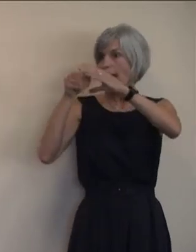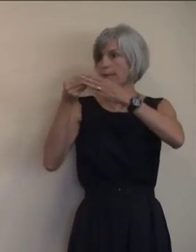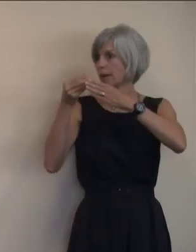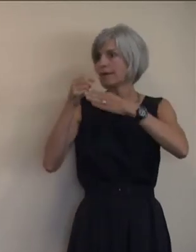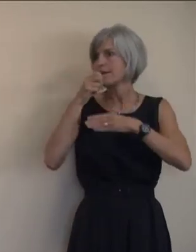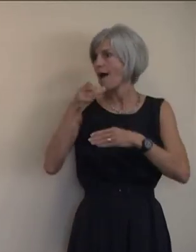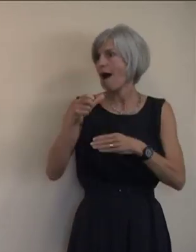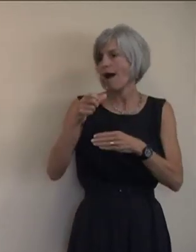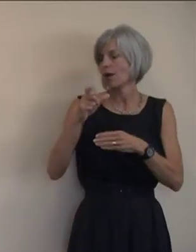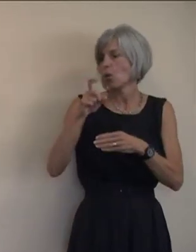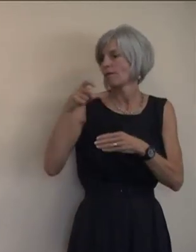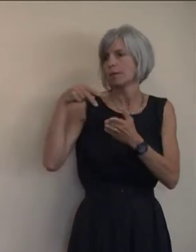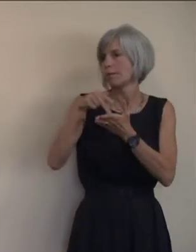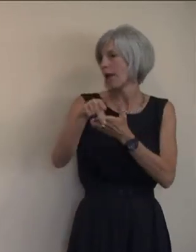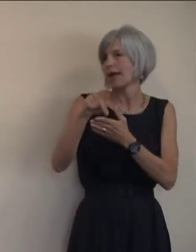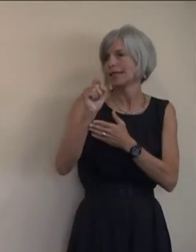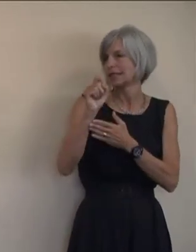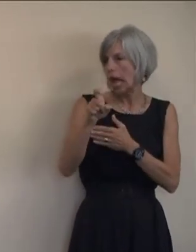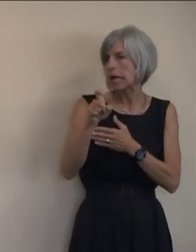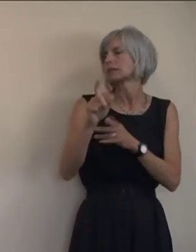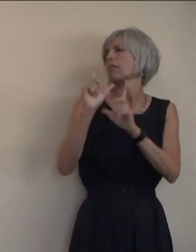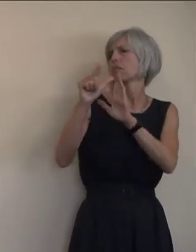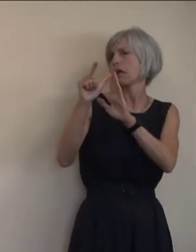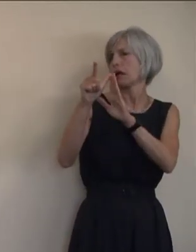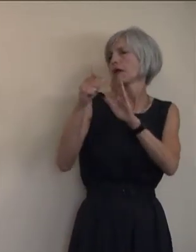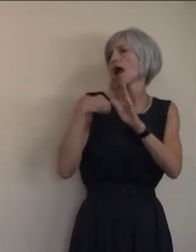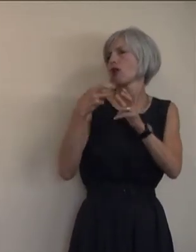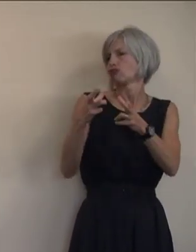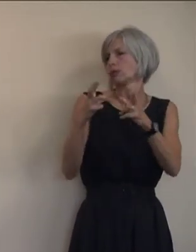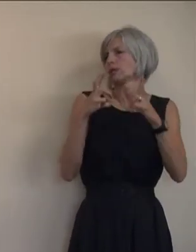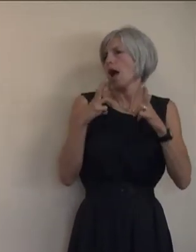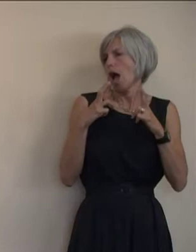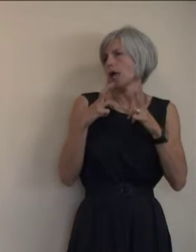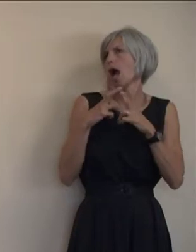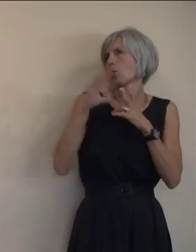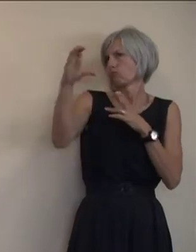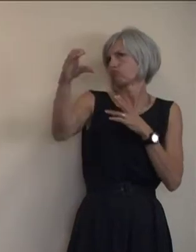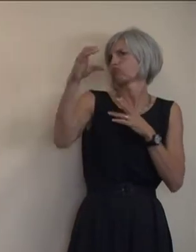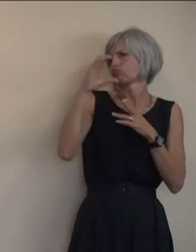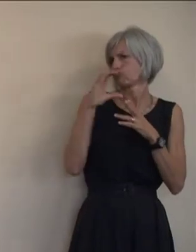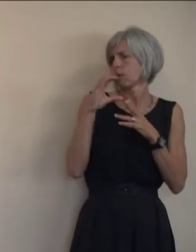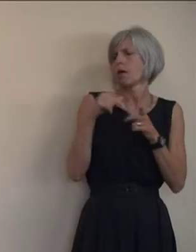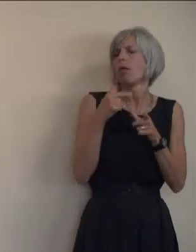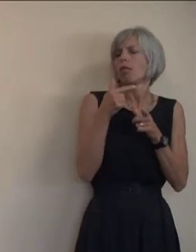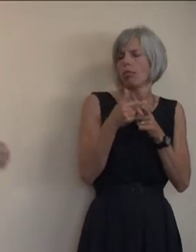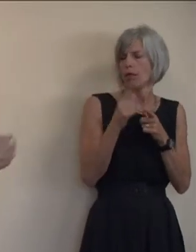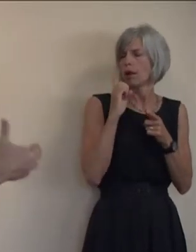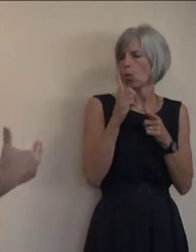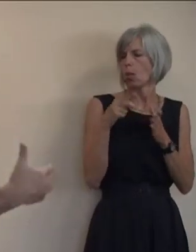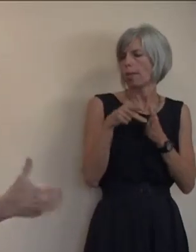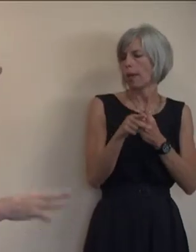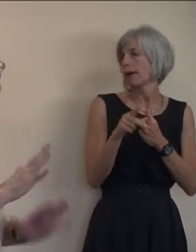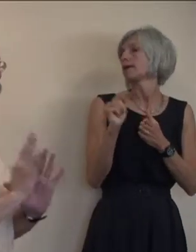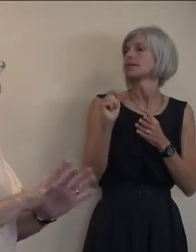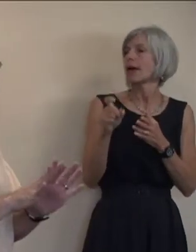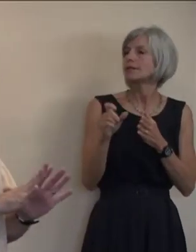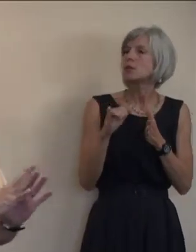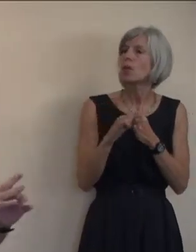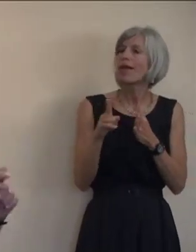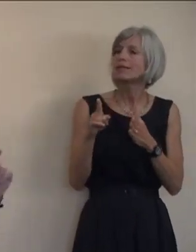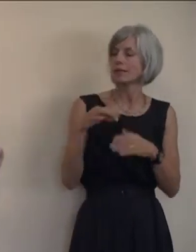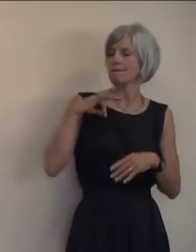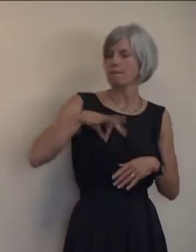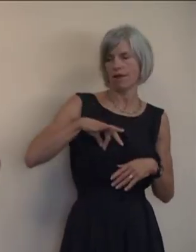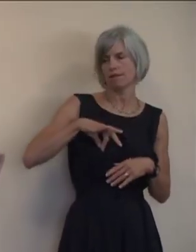check because I'm doing what it wants to do. They want me to do, save for my retirement, buy a house. There are things like that. All of